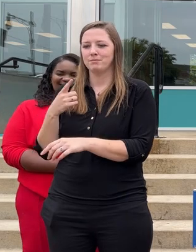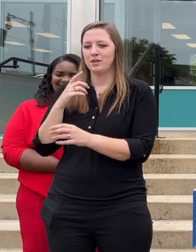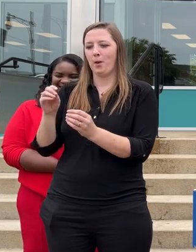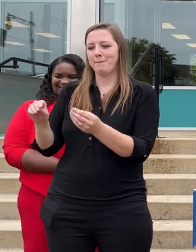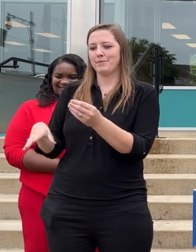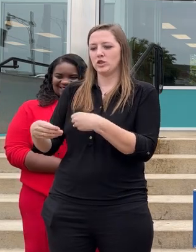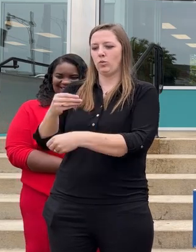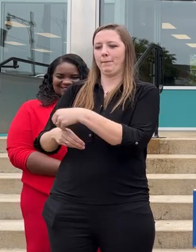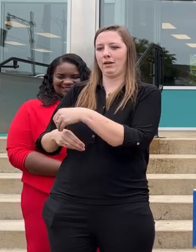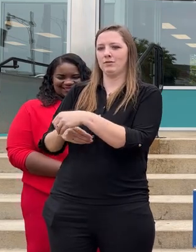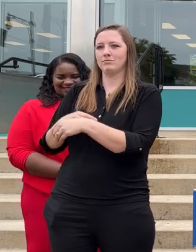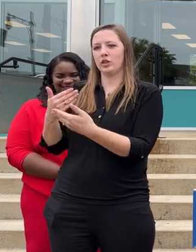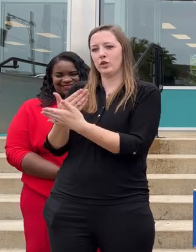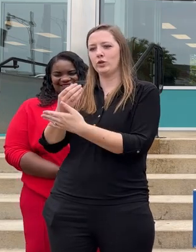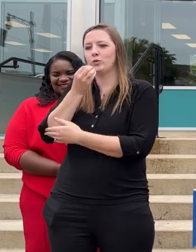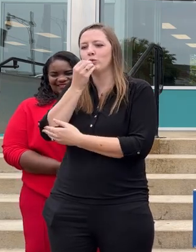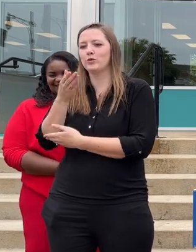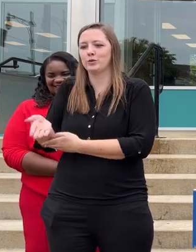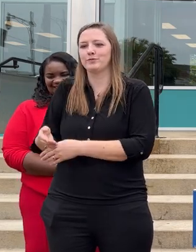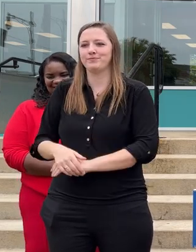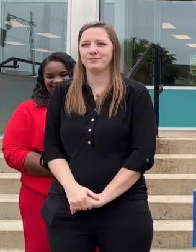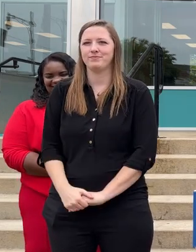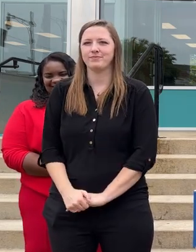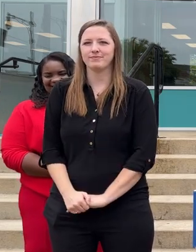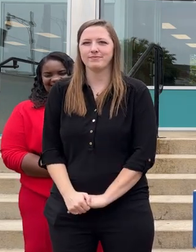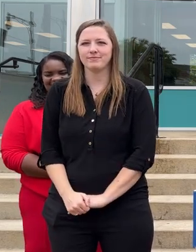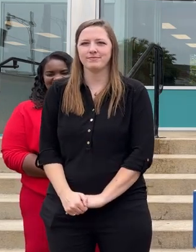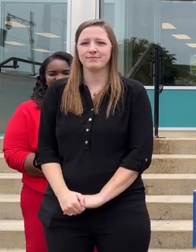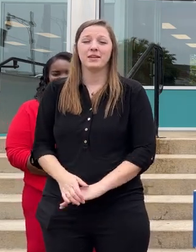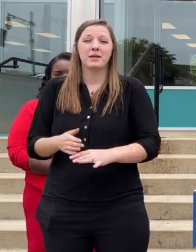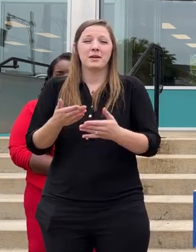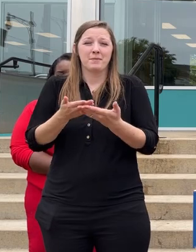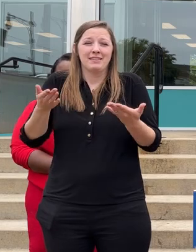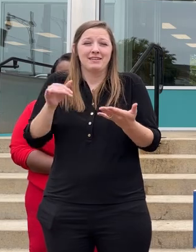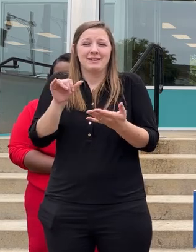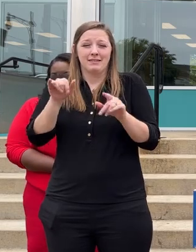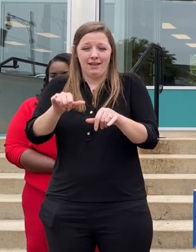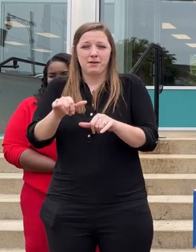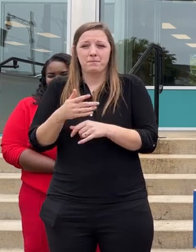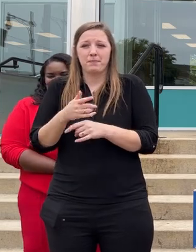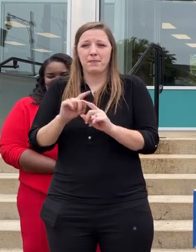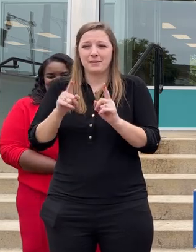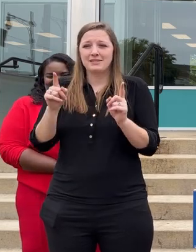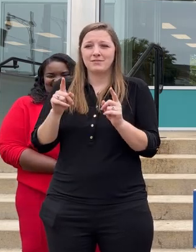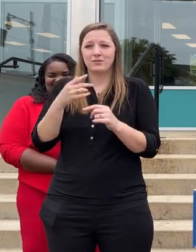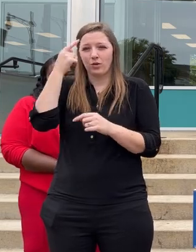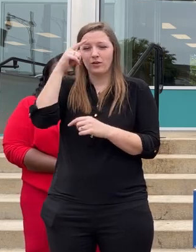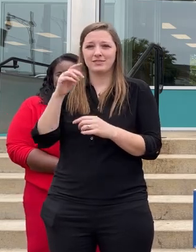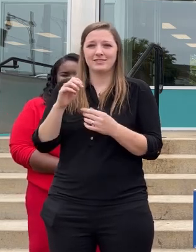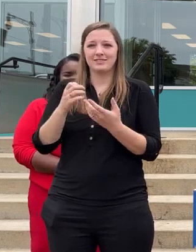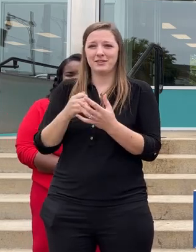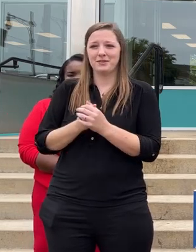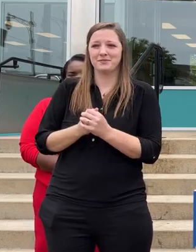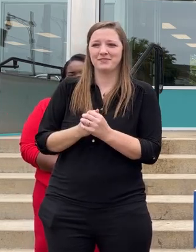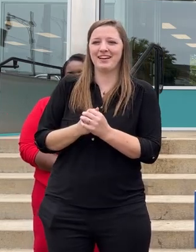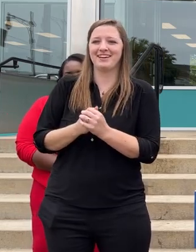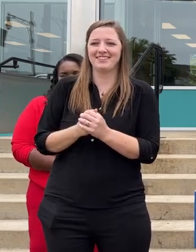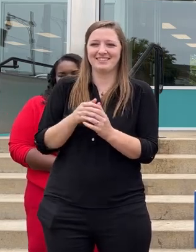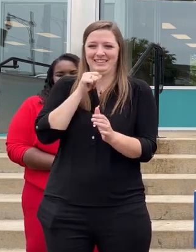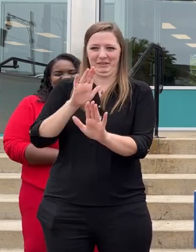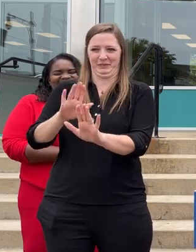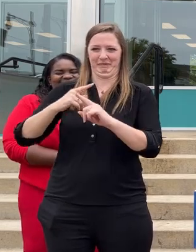little ones cereal that is expired. But things like that make a difference in an emergency situation. Yeah, he's like, don't give me